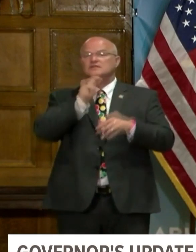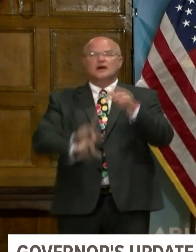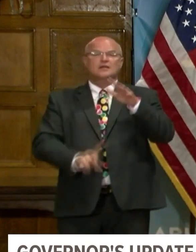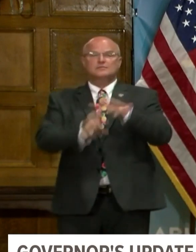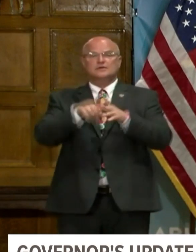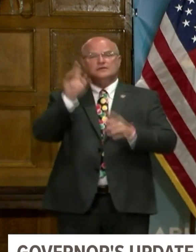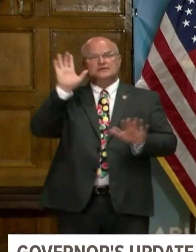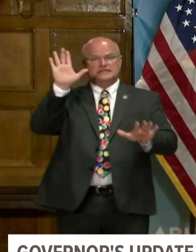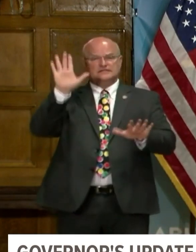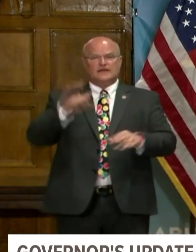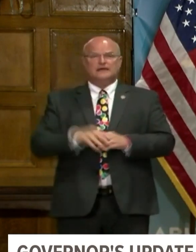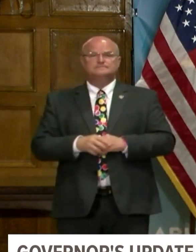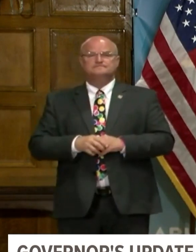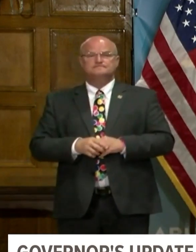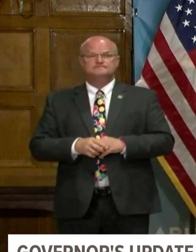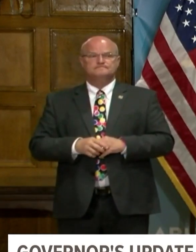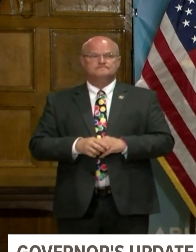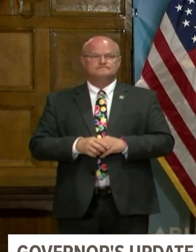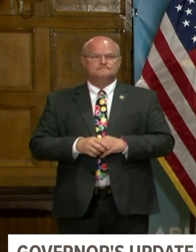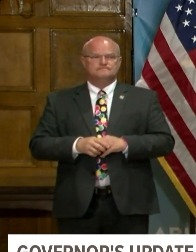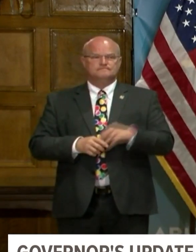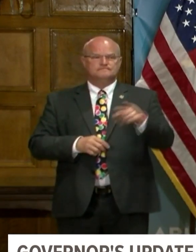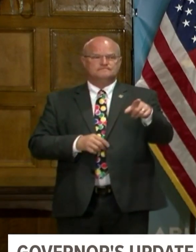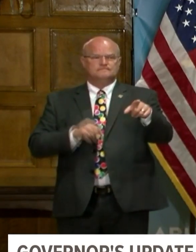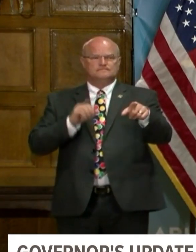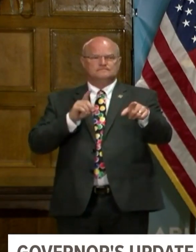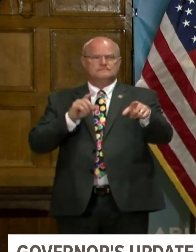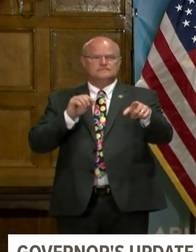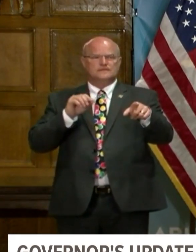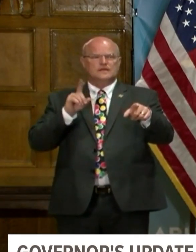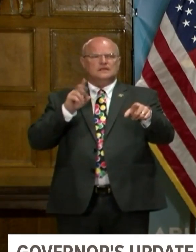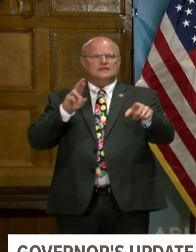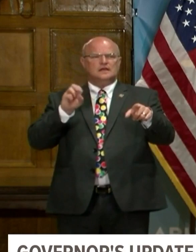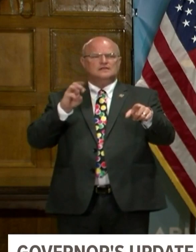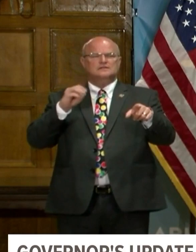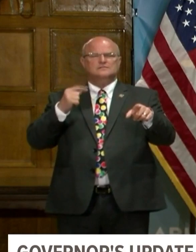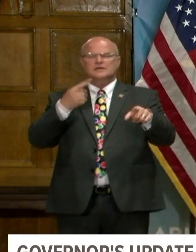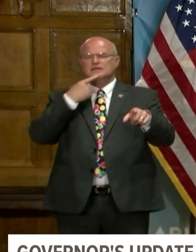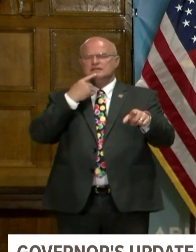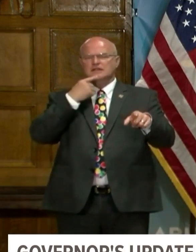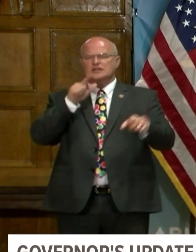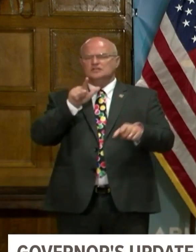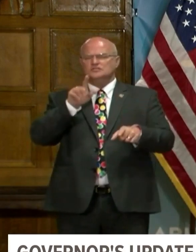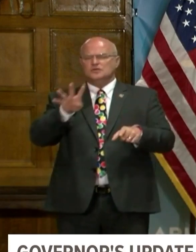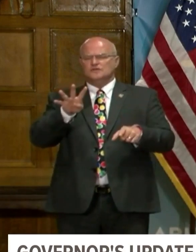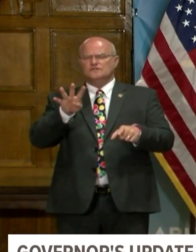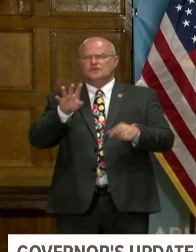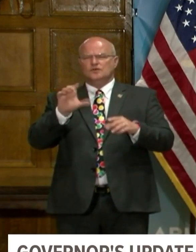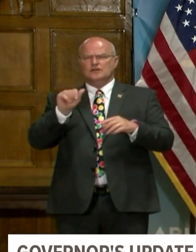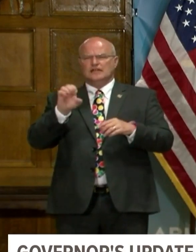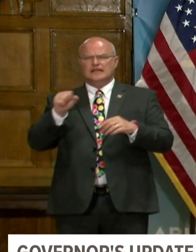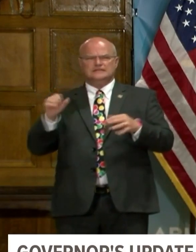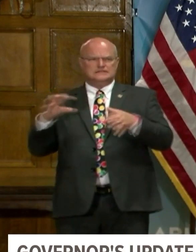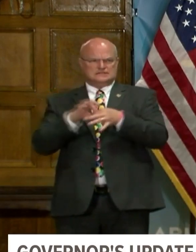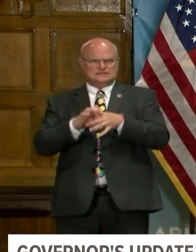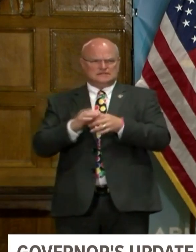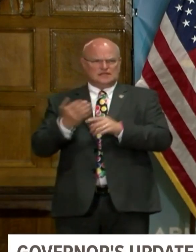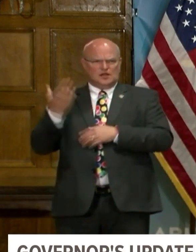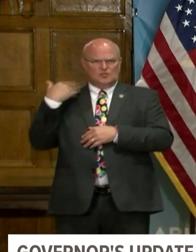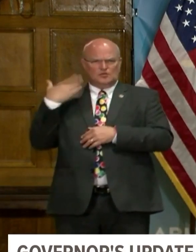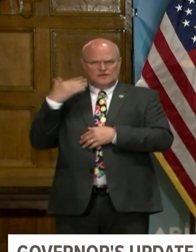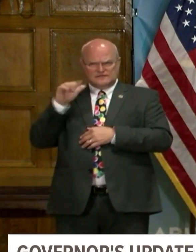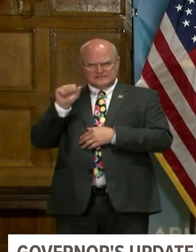appear and testify. Alex. Dr. Smith, you mentioned 24 cases that are linked to a